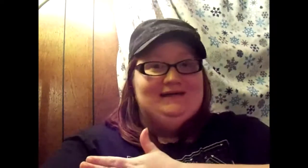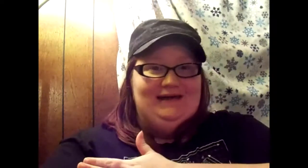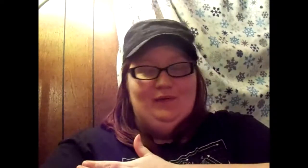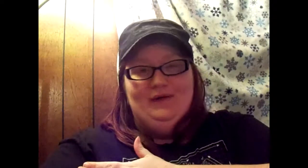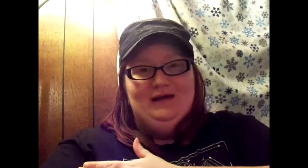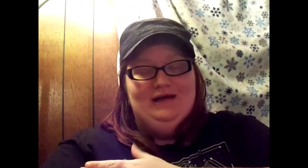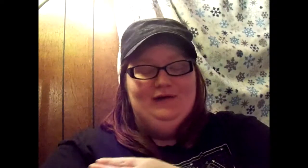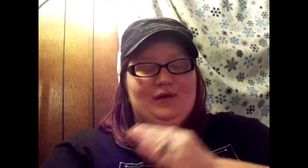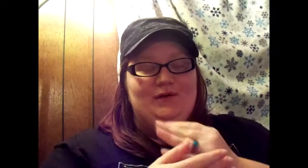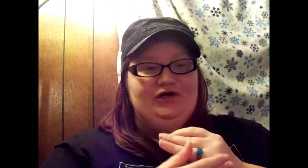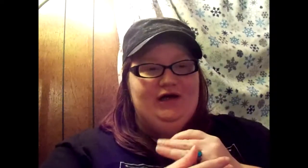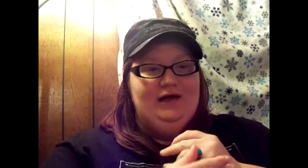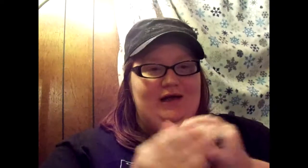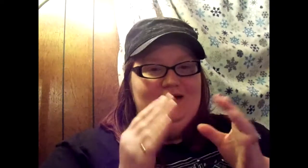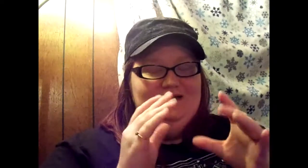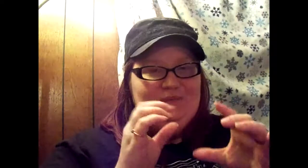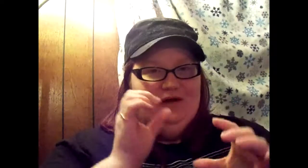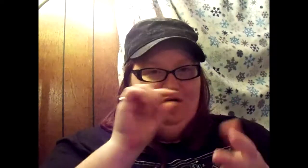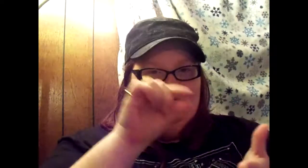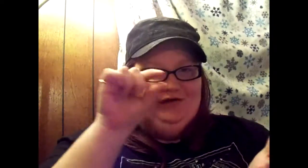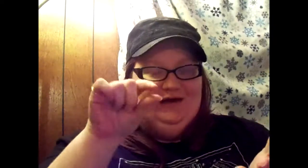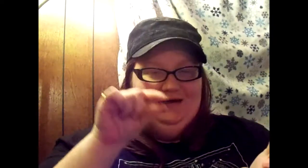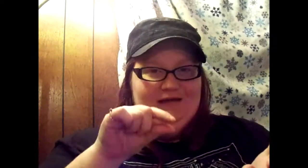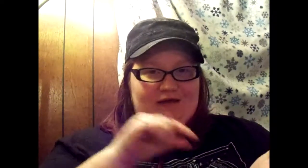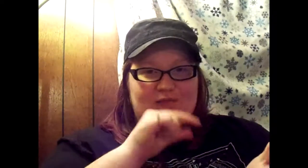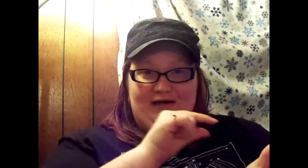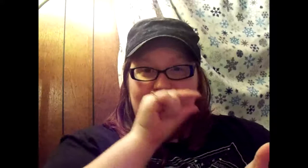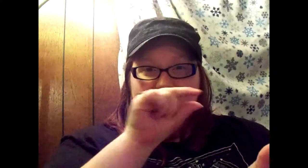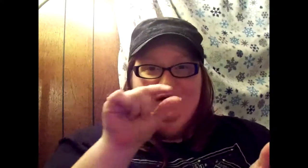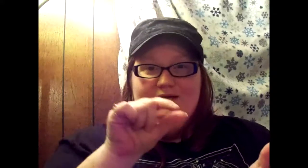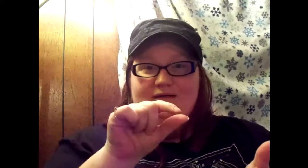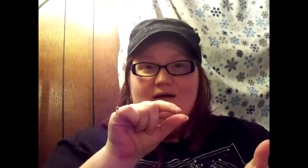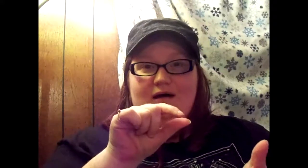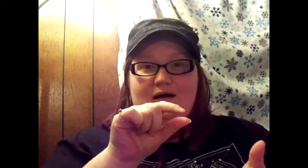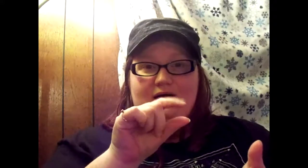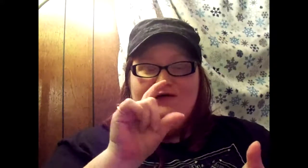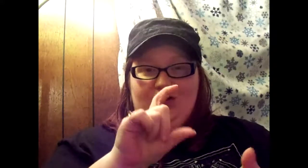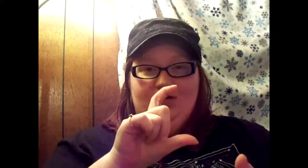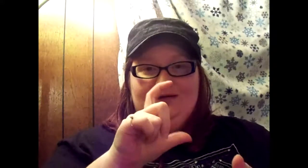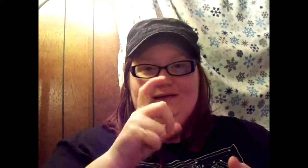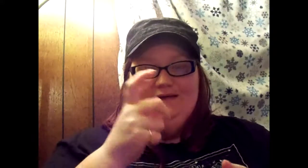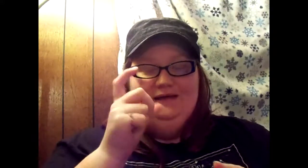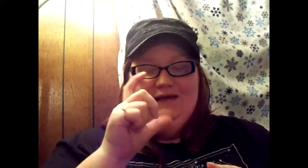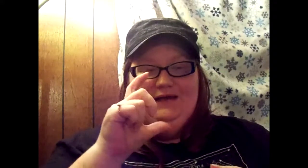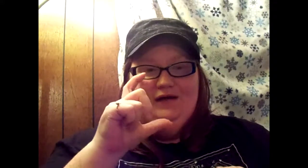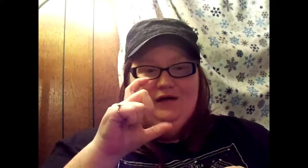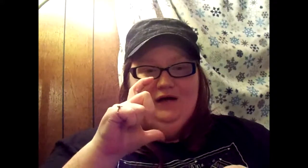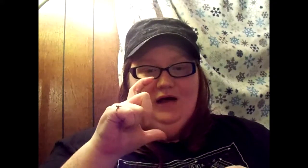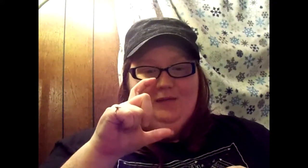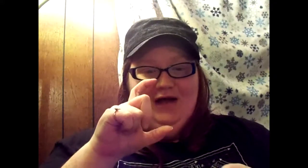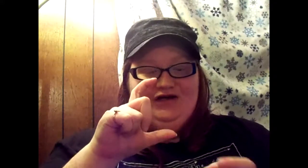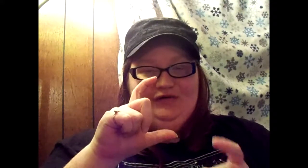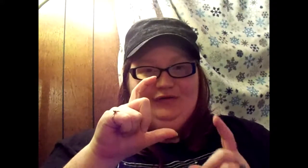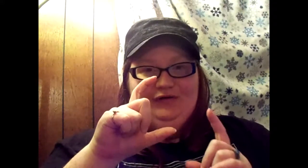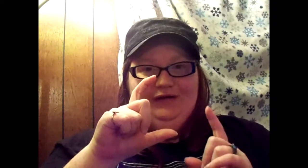see, what we did here pretty much is we alternated the three different darts, the